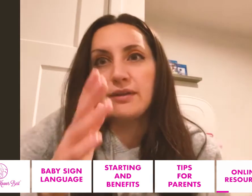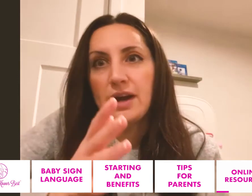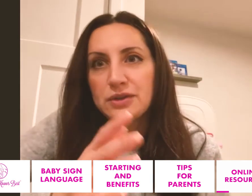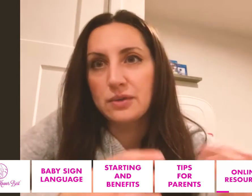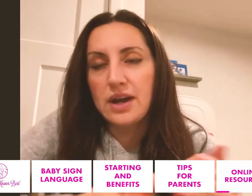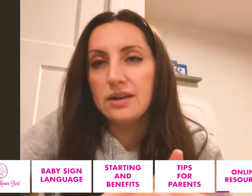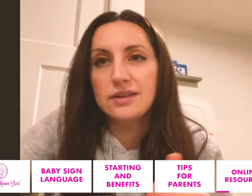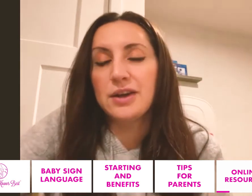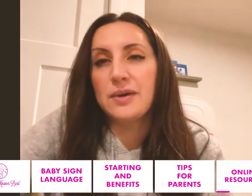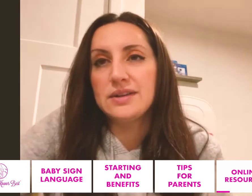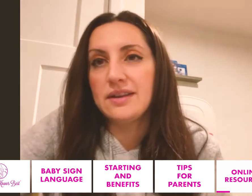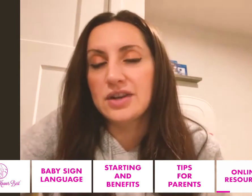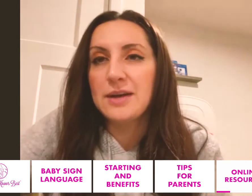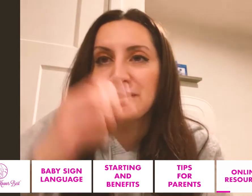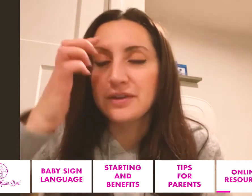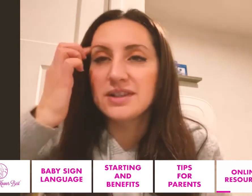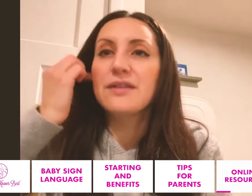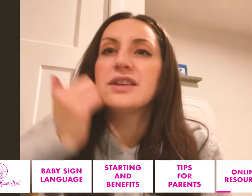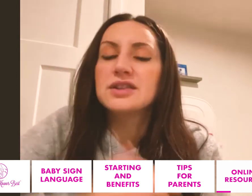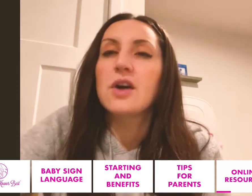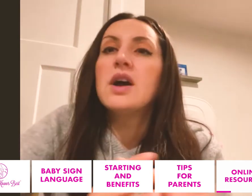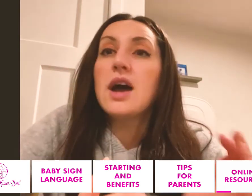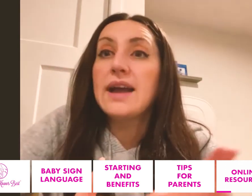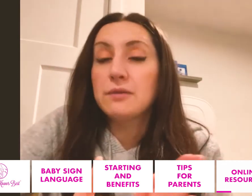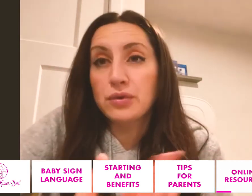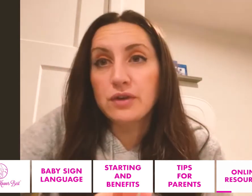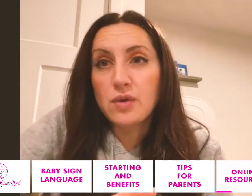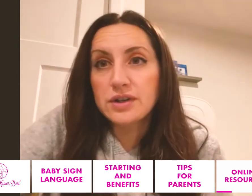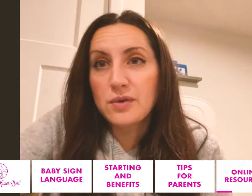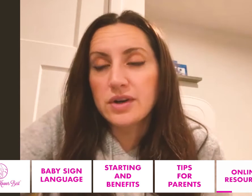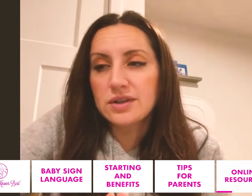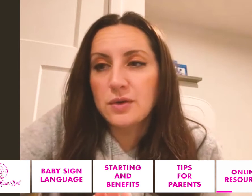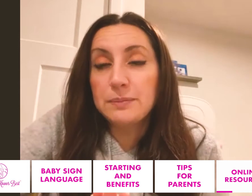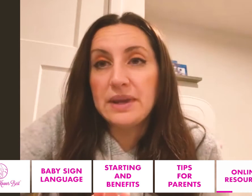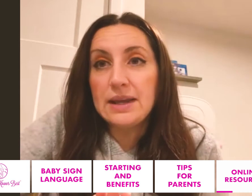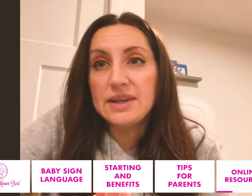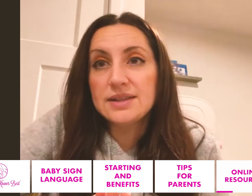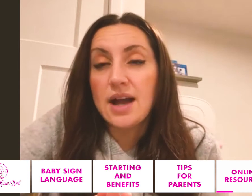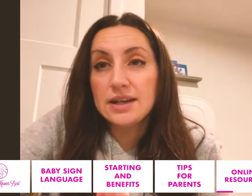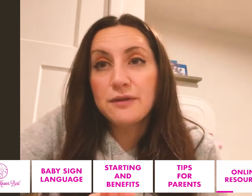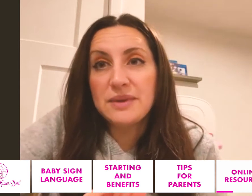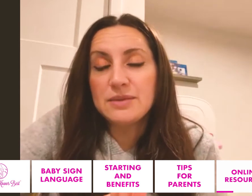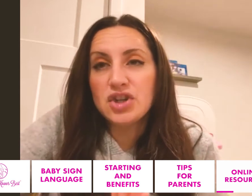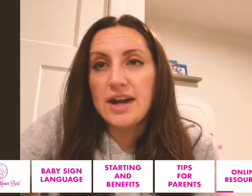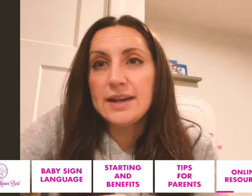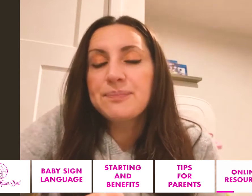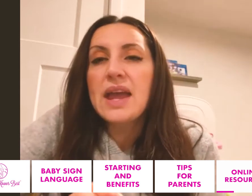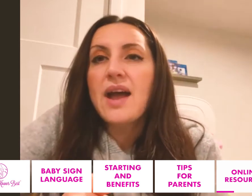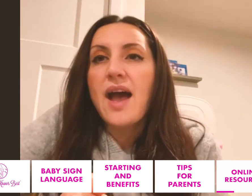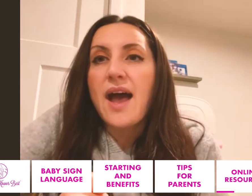hours away, and their time difference and everything. So I have a pre-recorded course. It's called Baby Signing for Baby Shining,